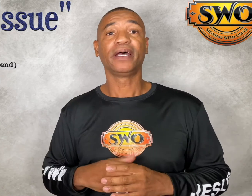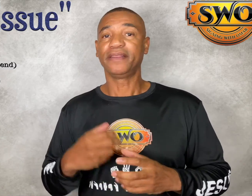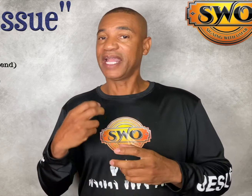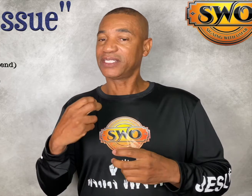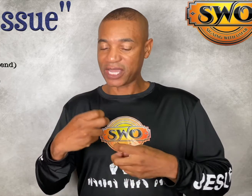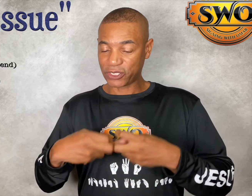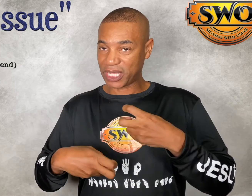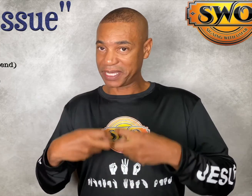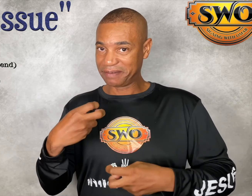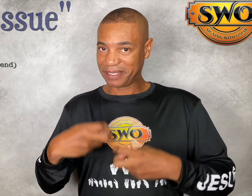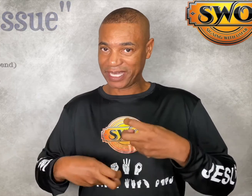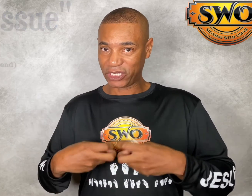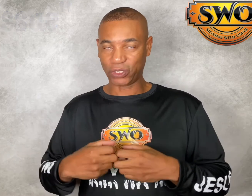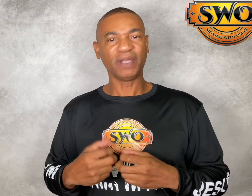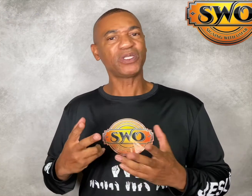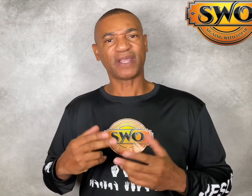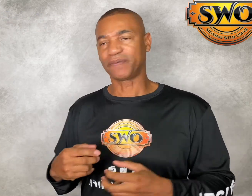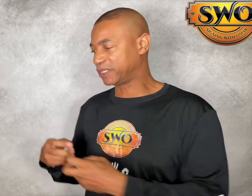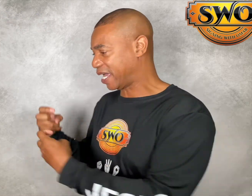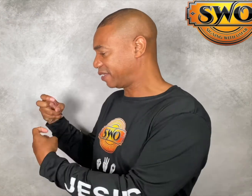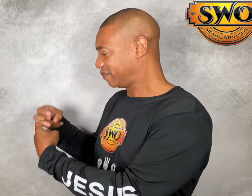That is how you sign issue. Let me do that from the side.